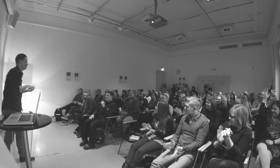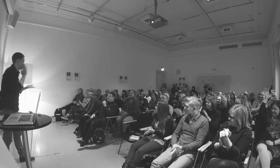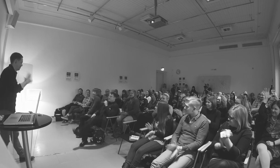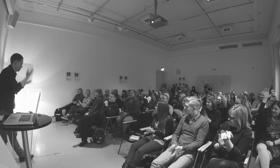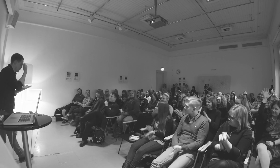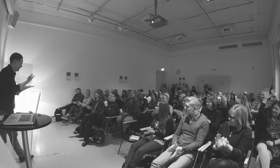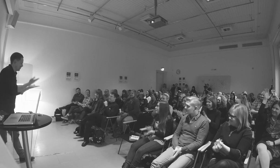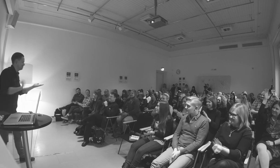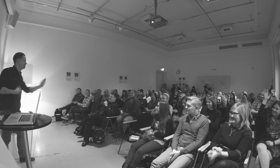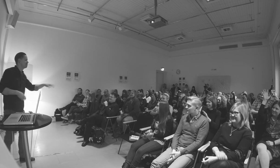Sorry.